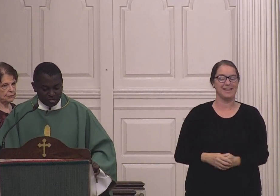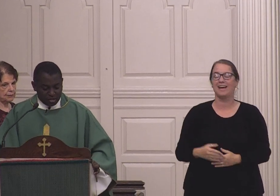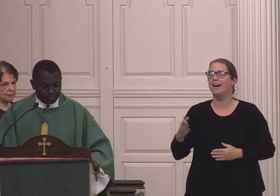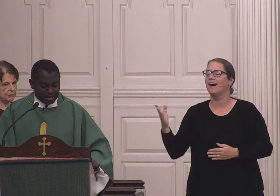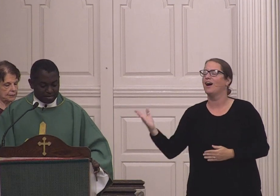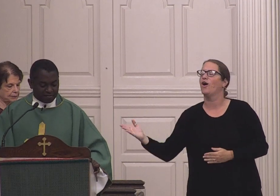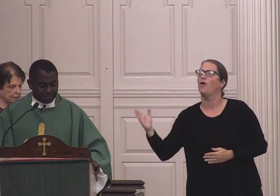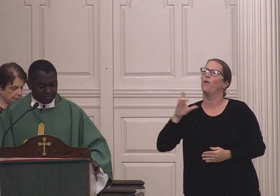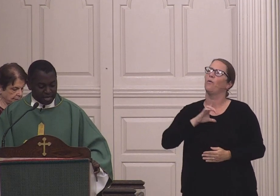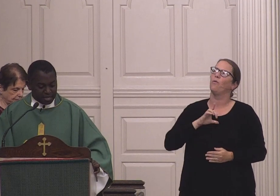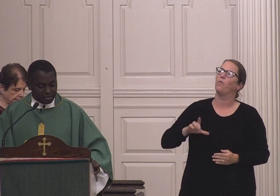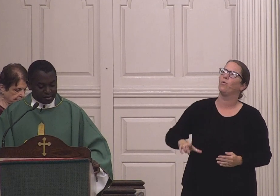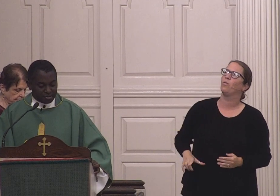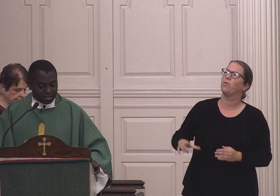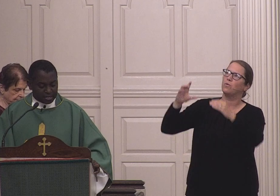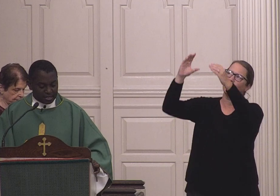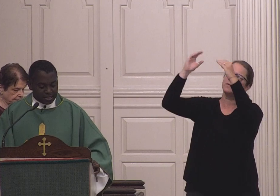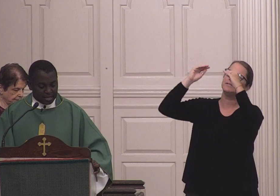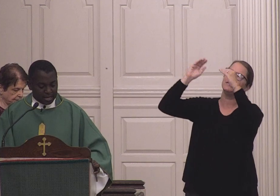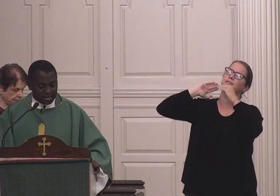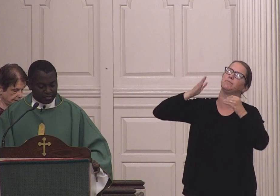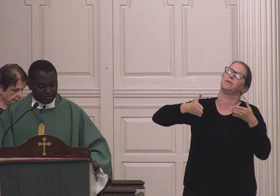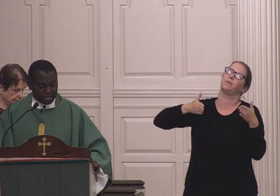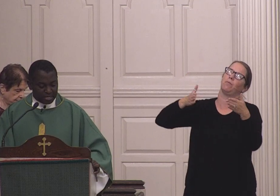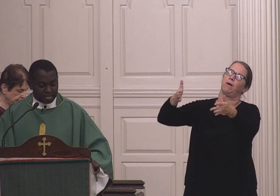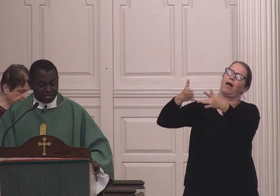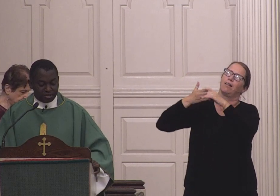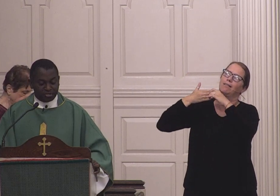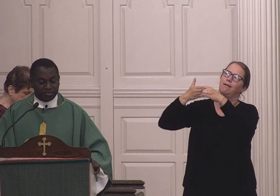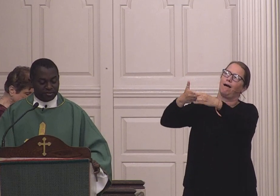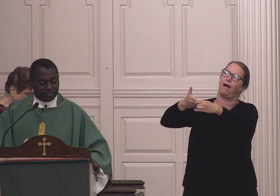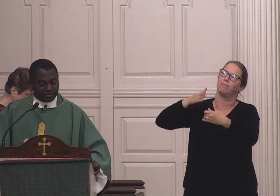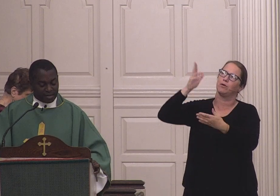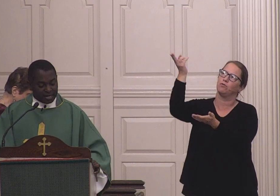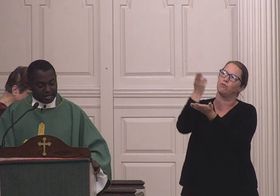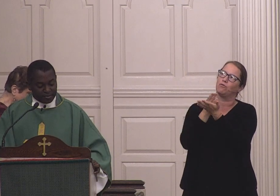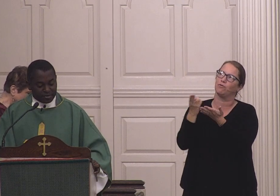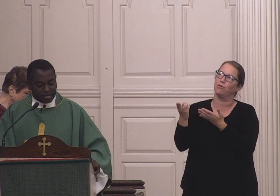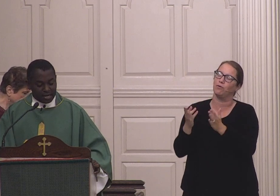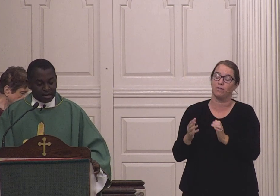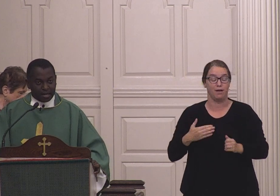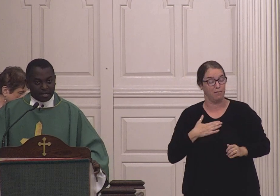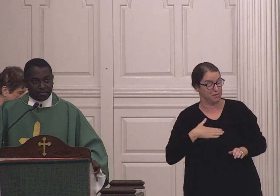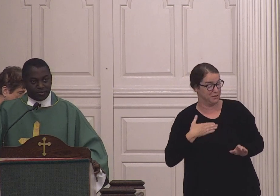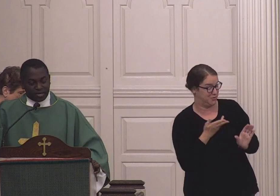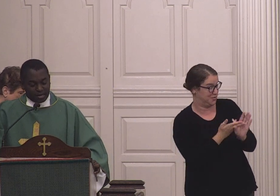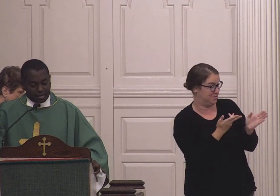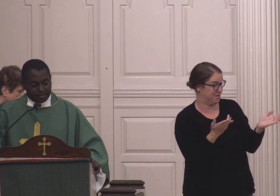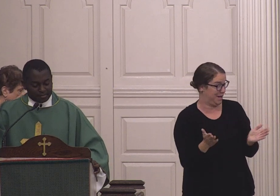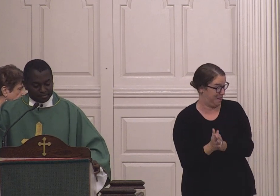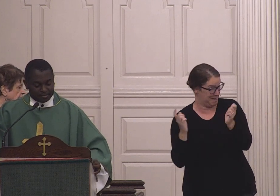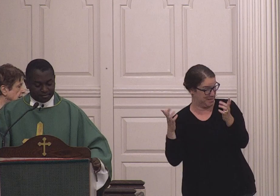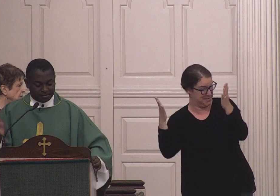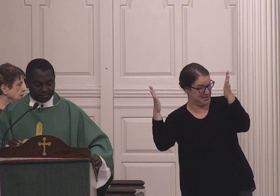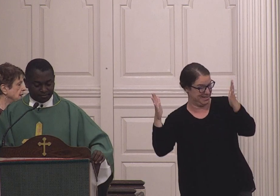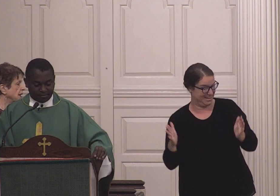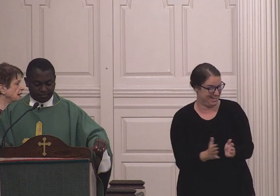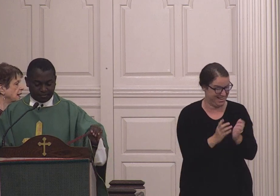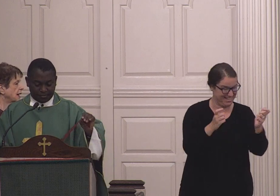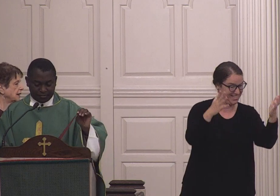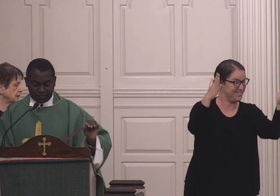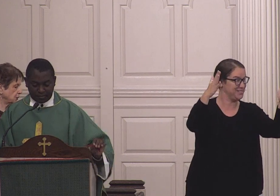Teach me your path, my God. Guide me in your truth. Alleluia, alleluia.